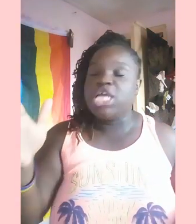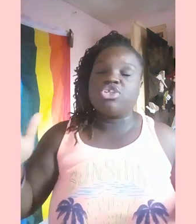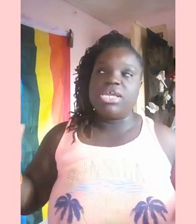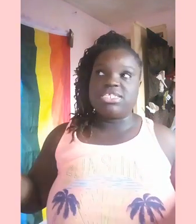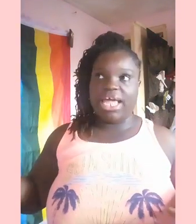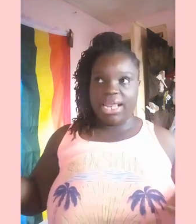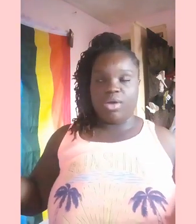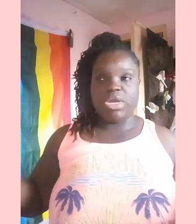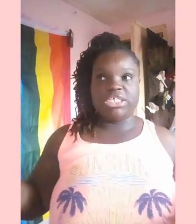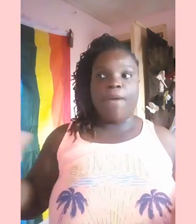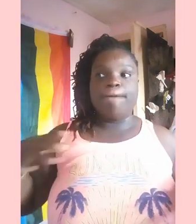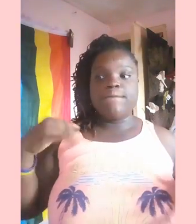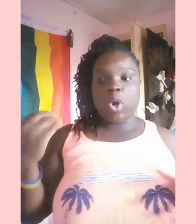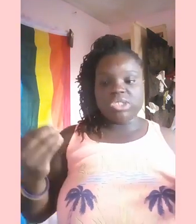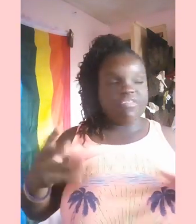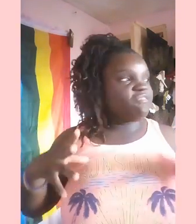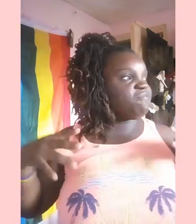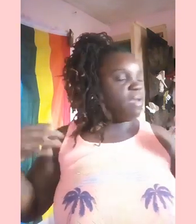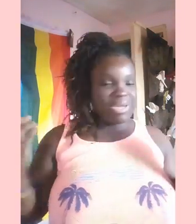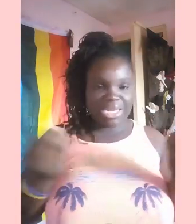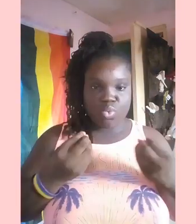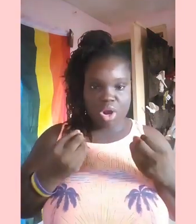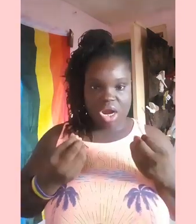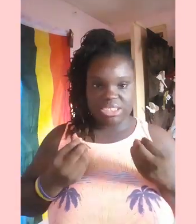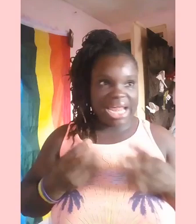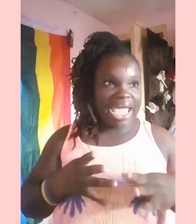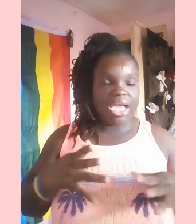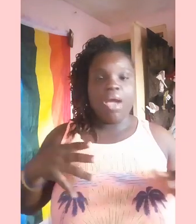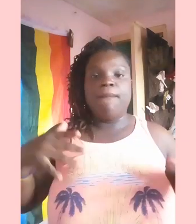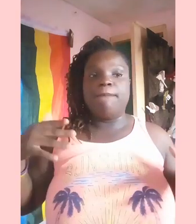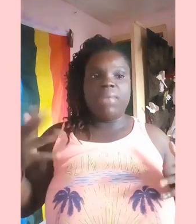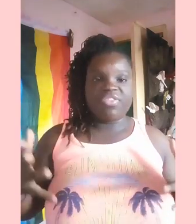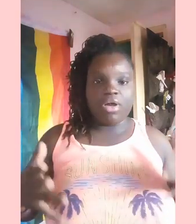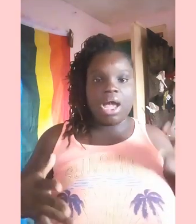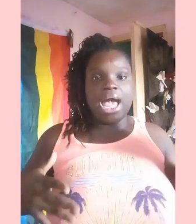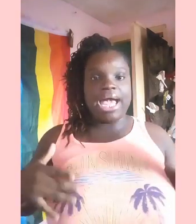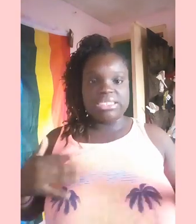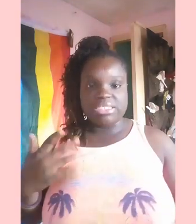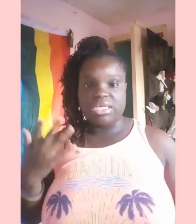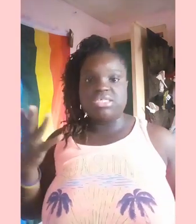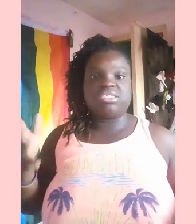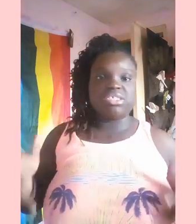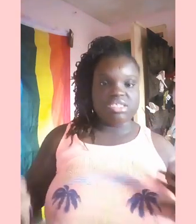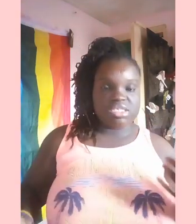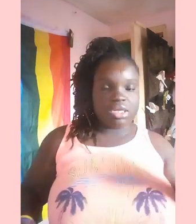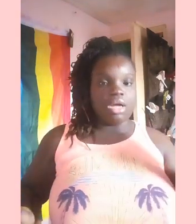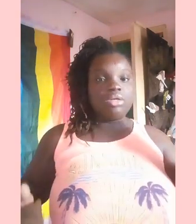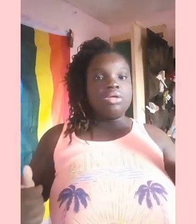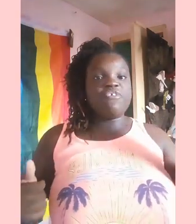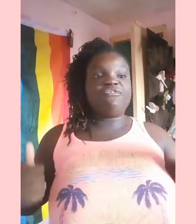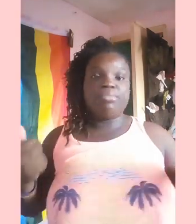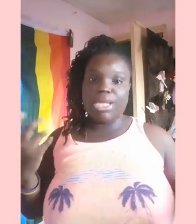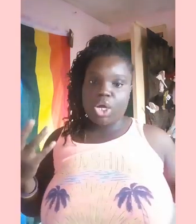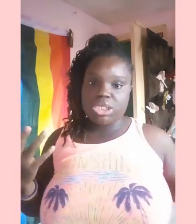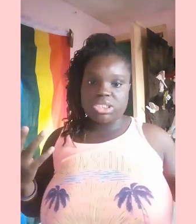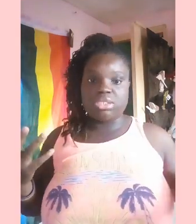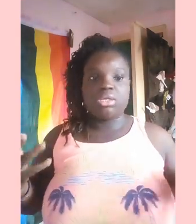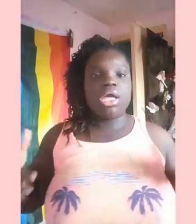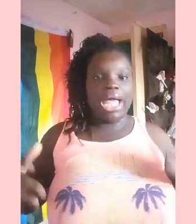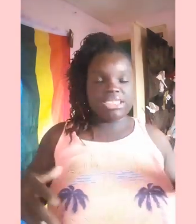So in sign language, most of the feminine words like mother, auntie, sister, female cousin and